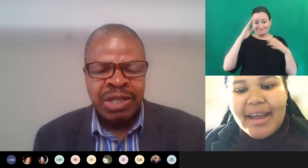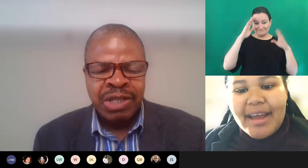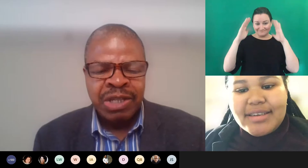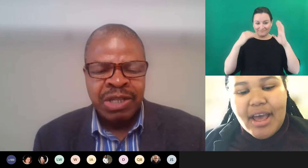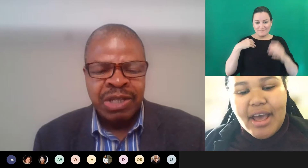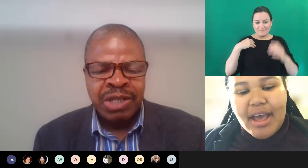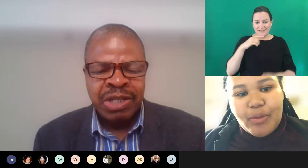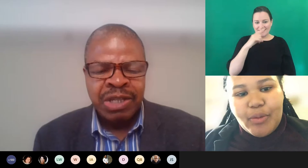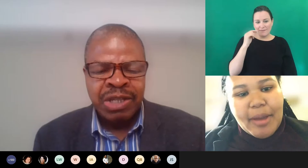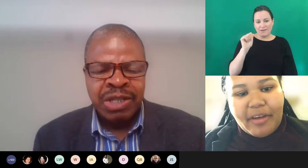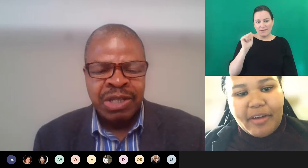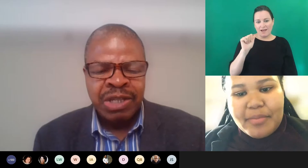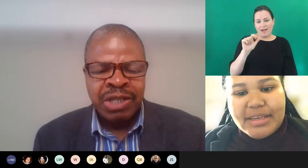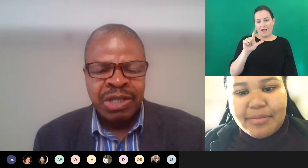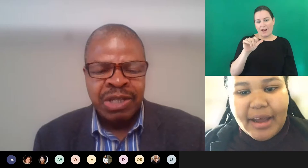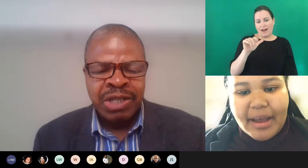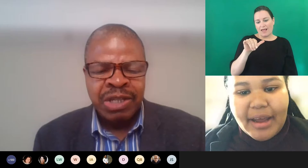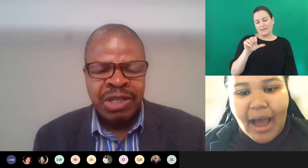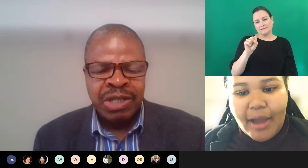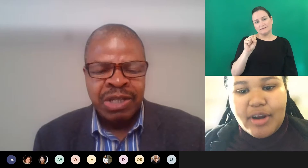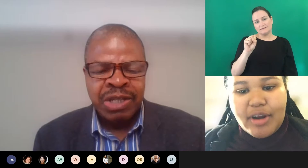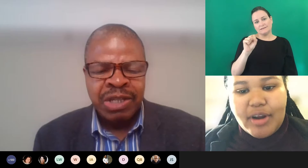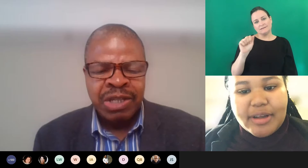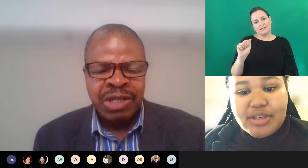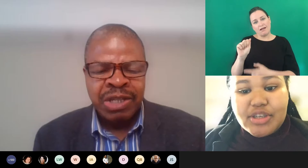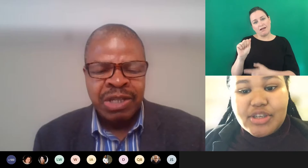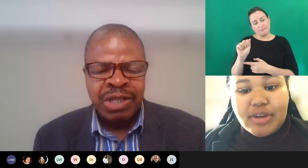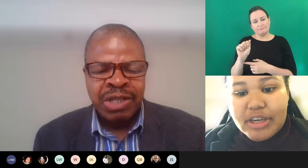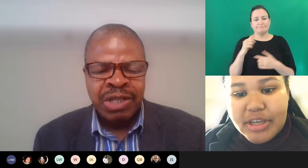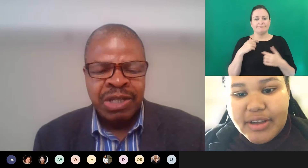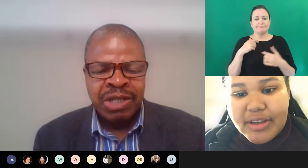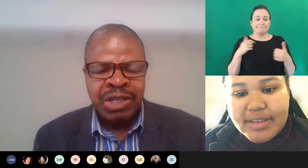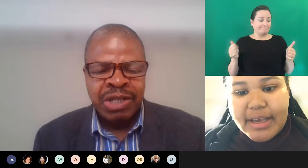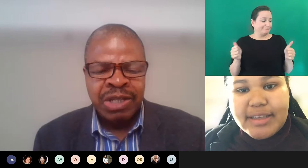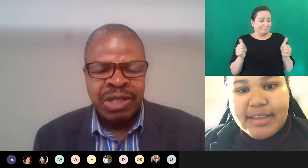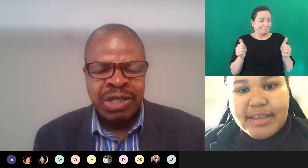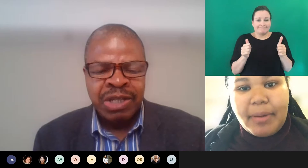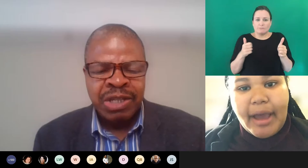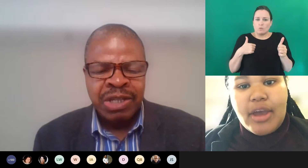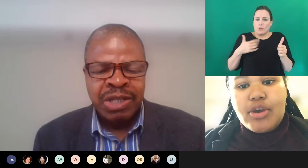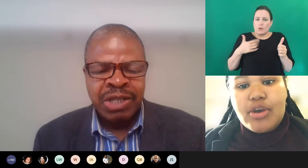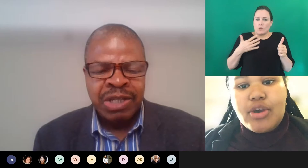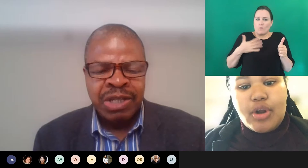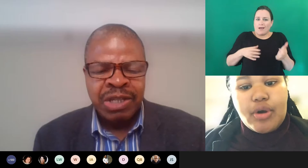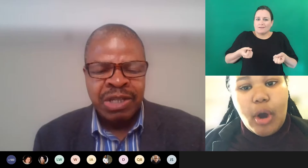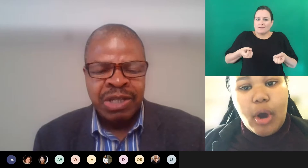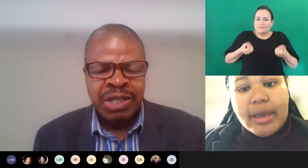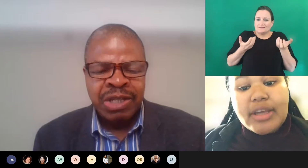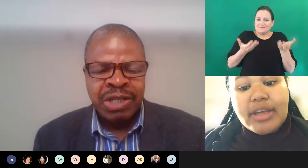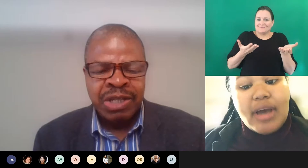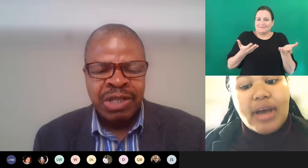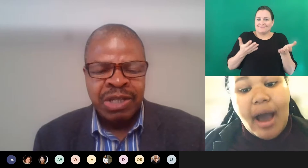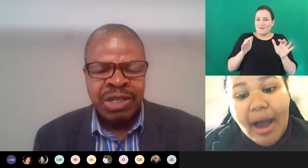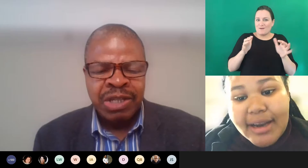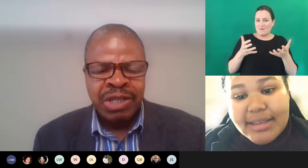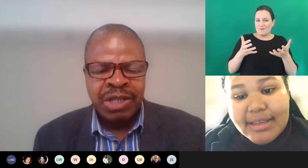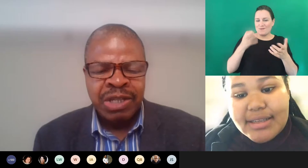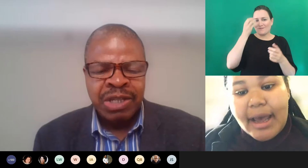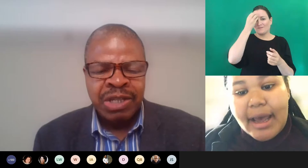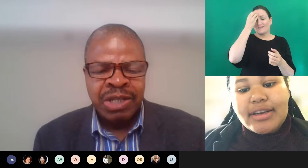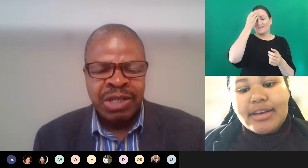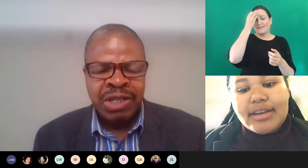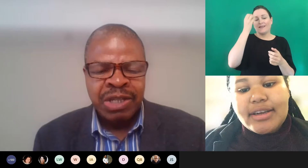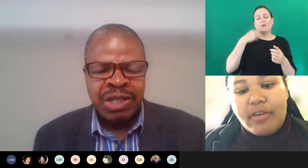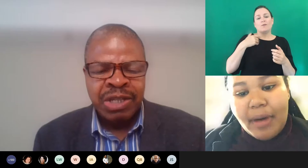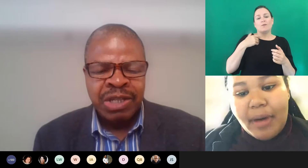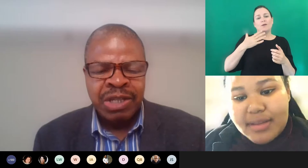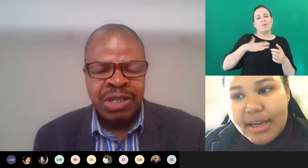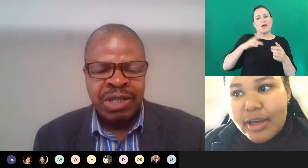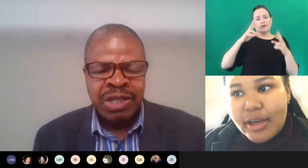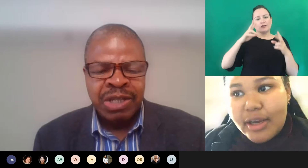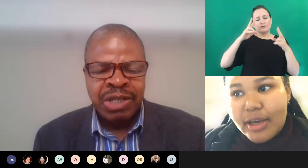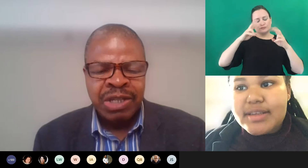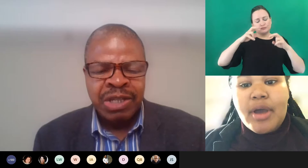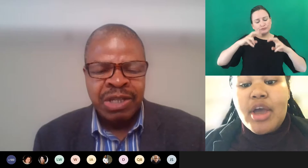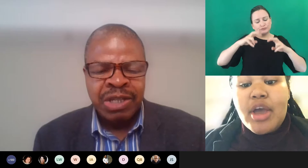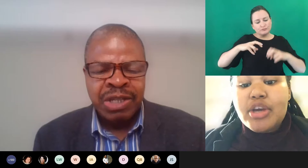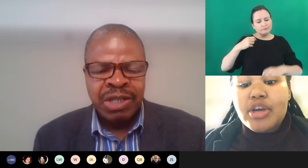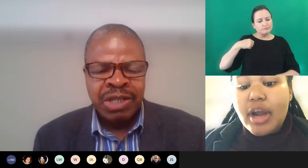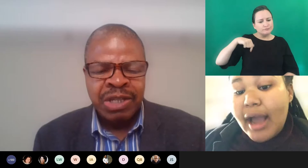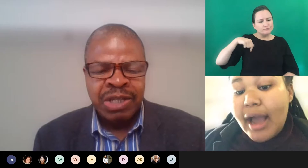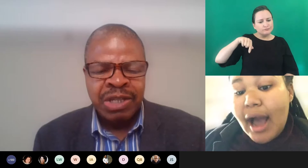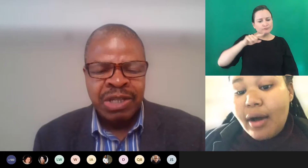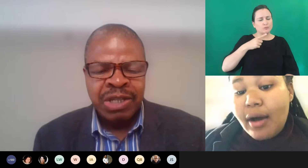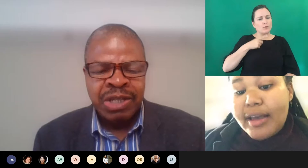Kekana, and the way Prof Madiba and I really wanted to structure this is by, going into our understanding of